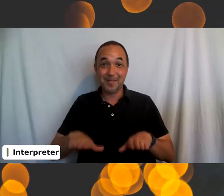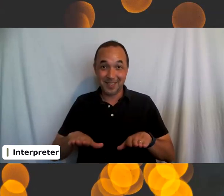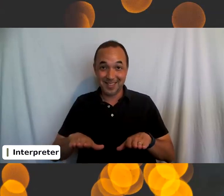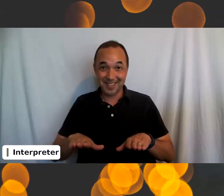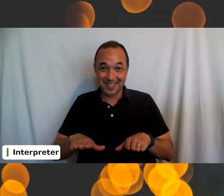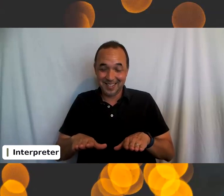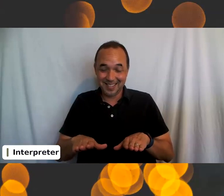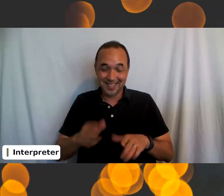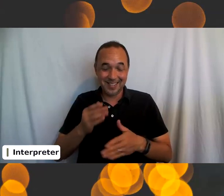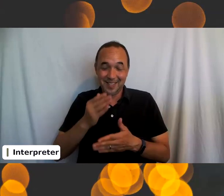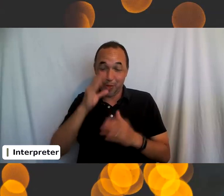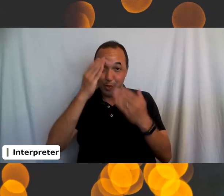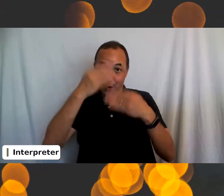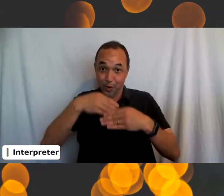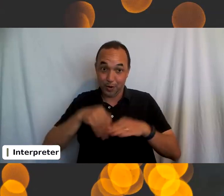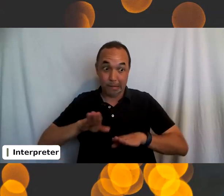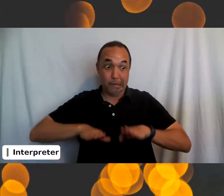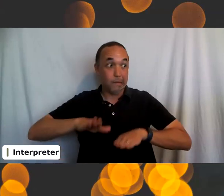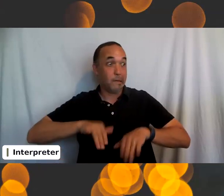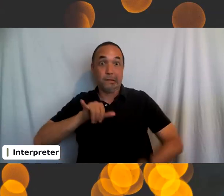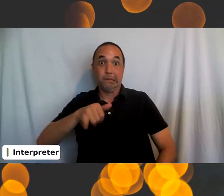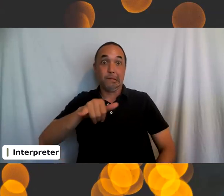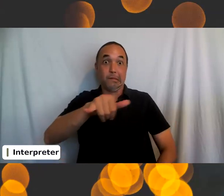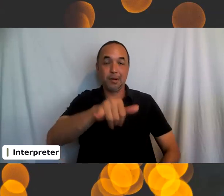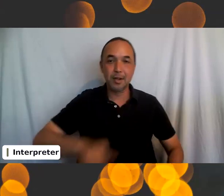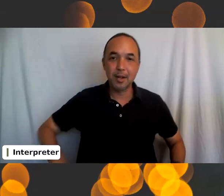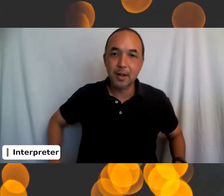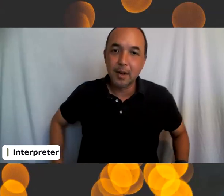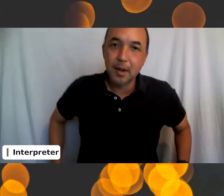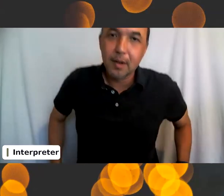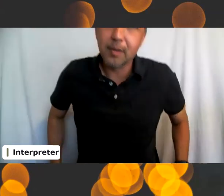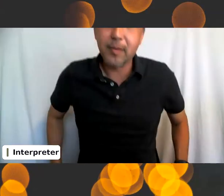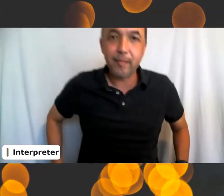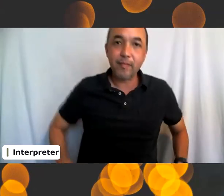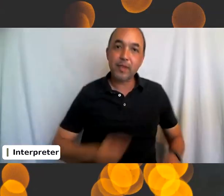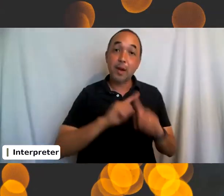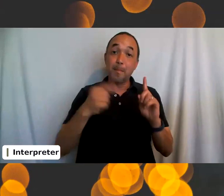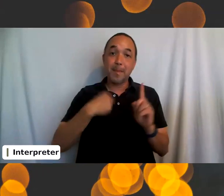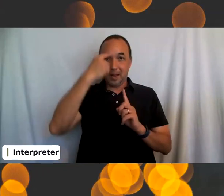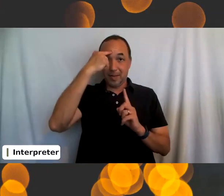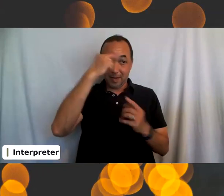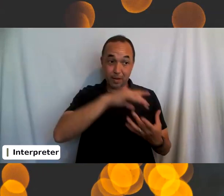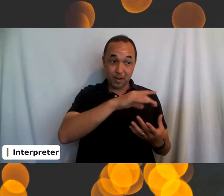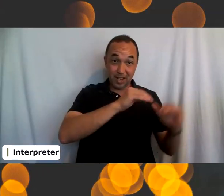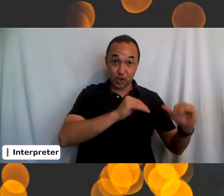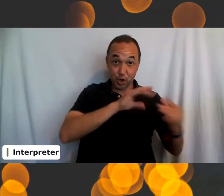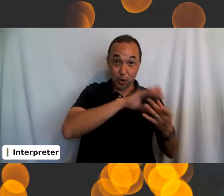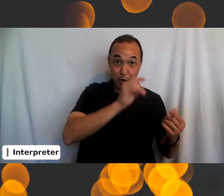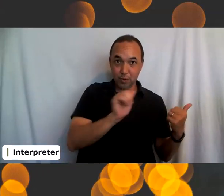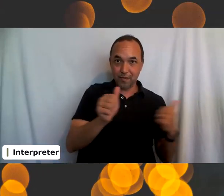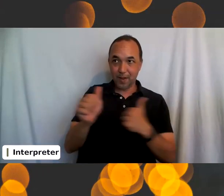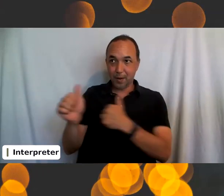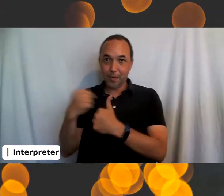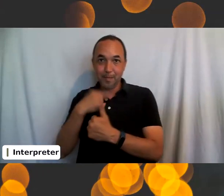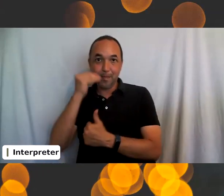spooky places in the dark. But I do believe the ghost of a child followed me back to my house.